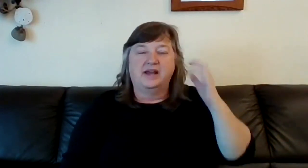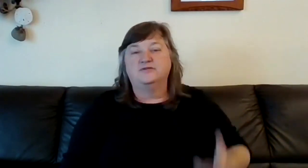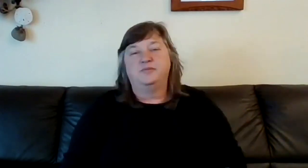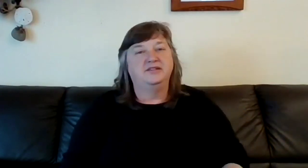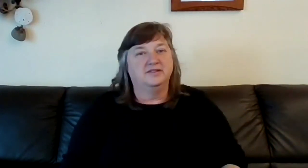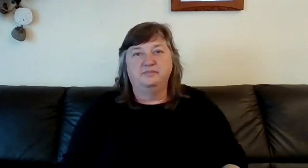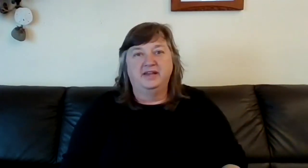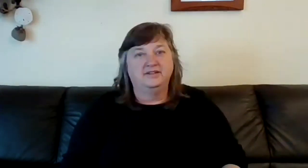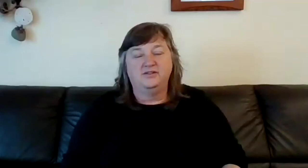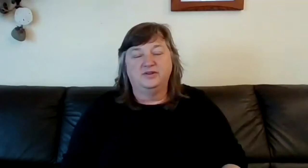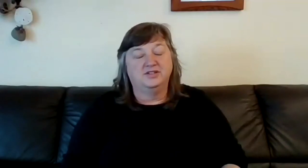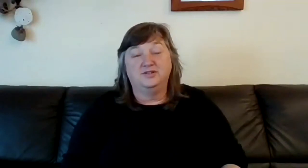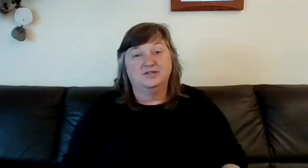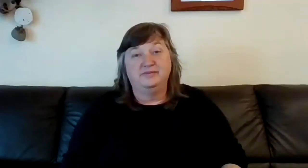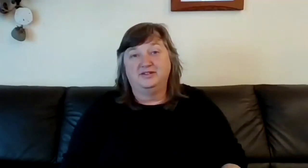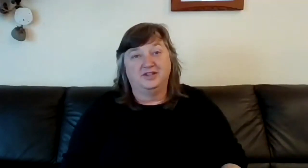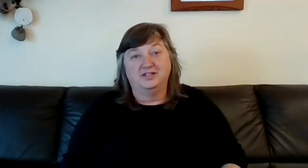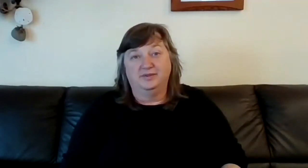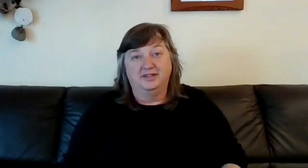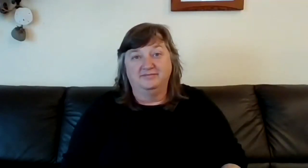as for pencil and pen, you can just use them interchangeably.